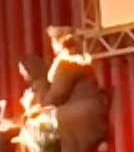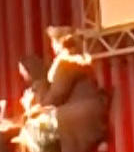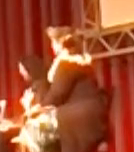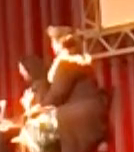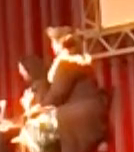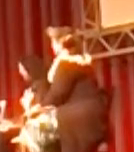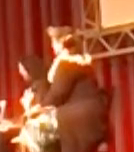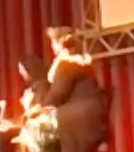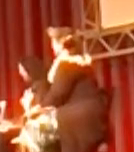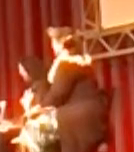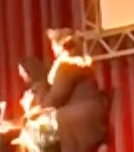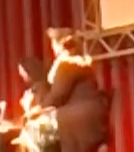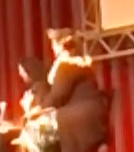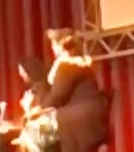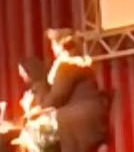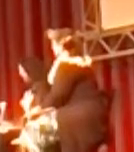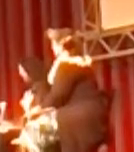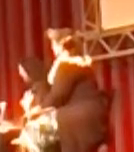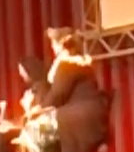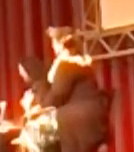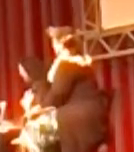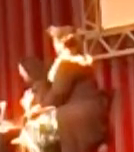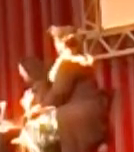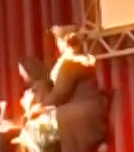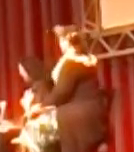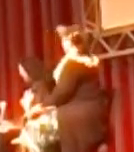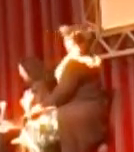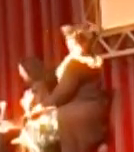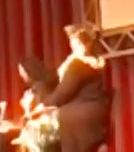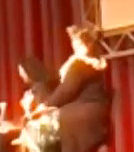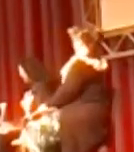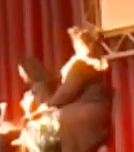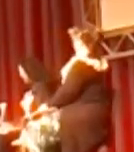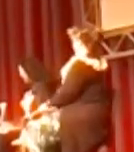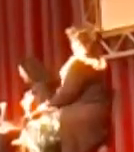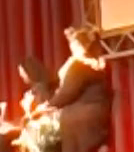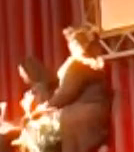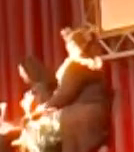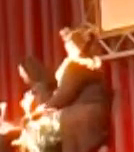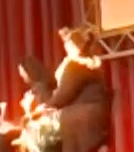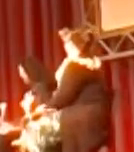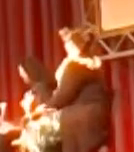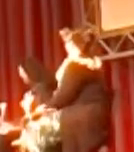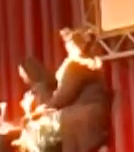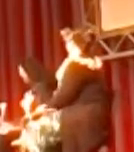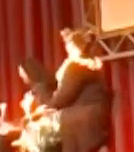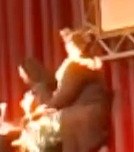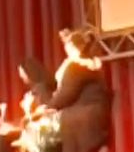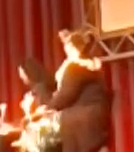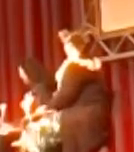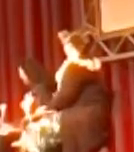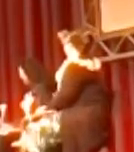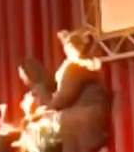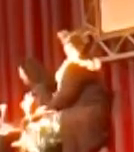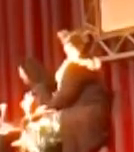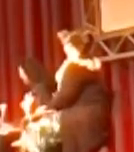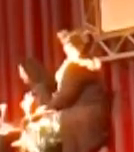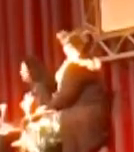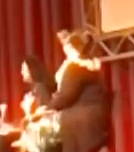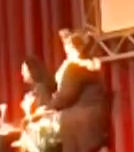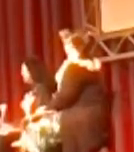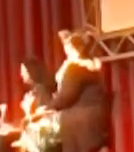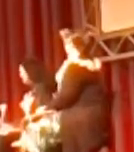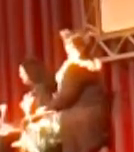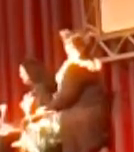and leading. And also just in awe, if you move to the 10-minute places, in awe of being a part